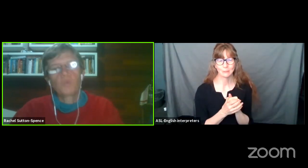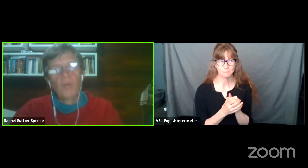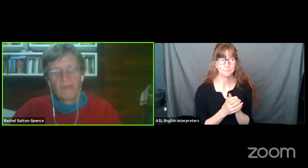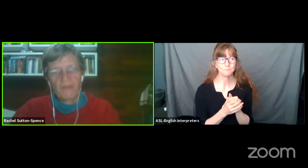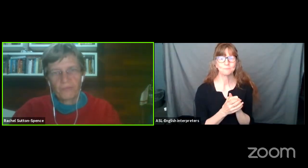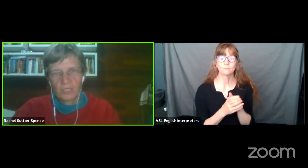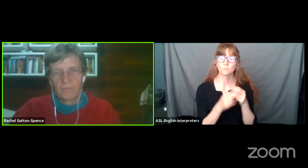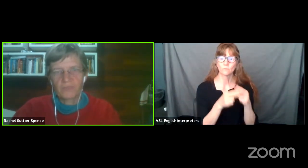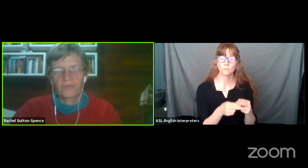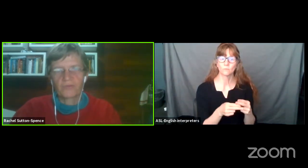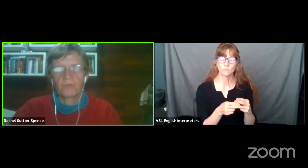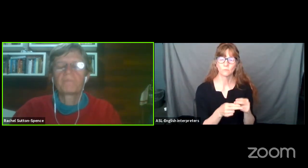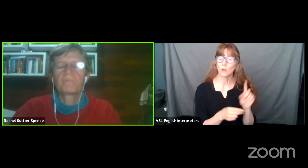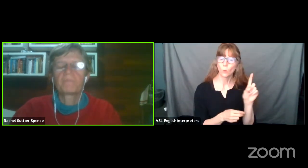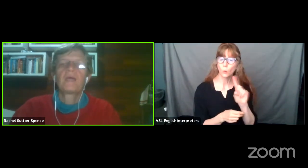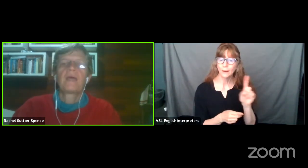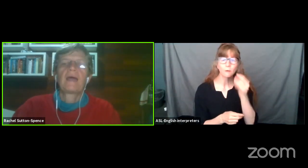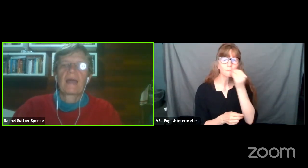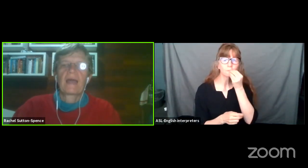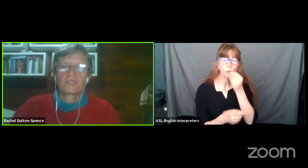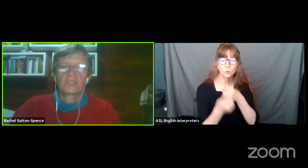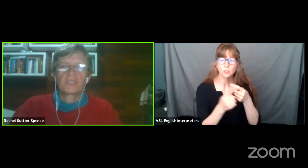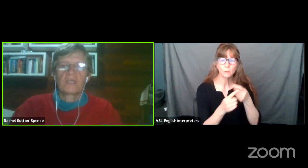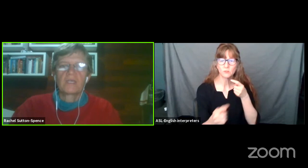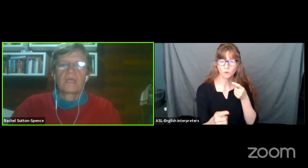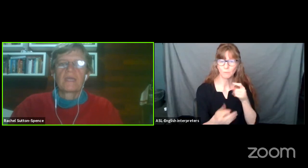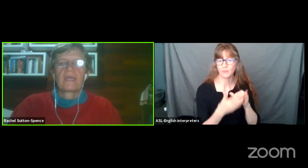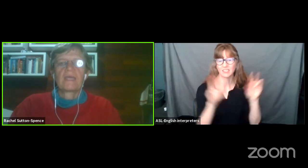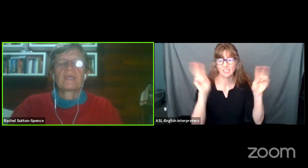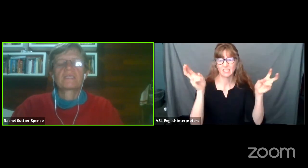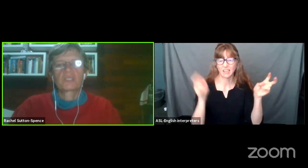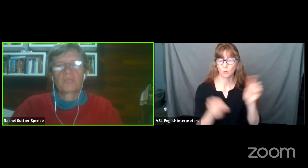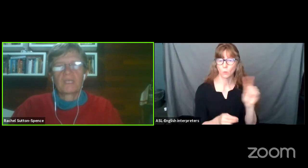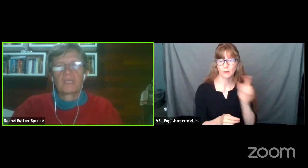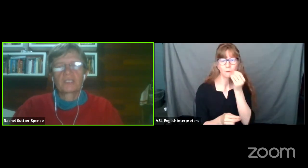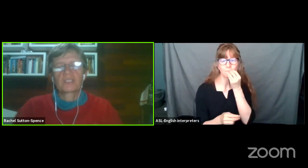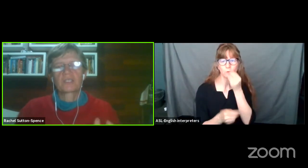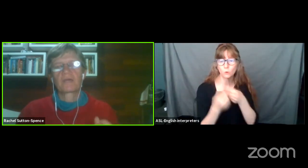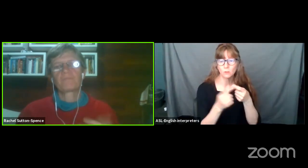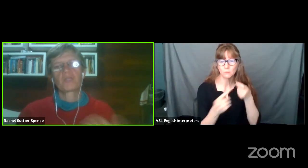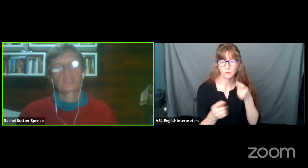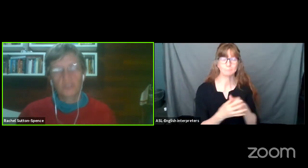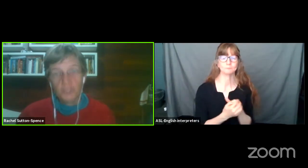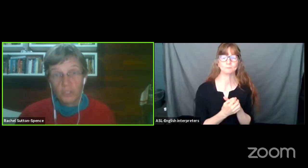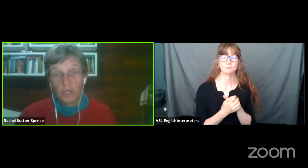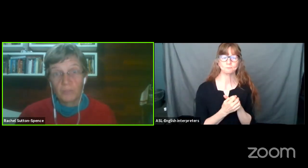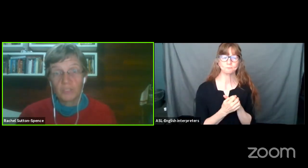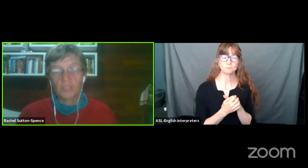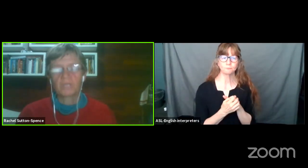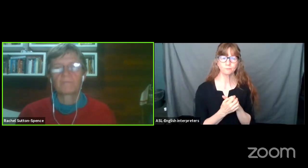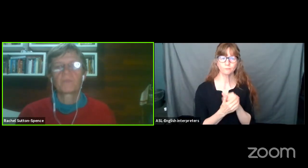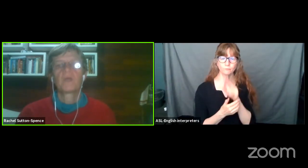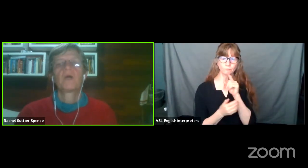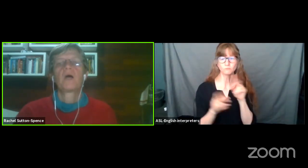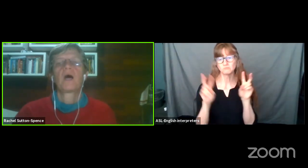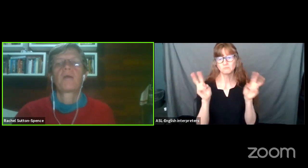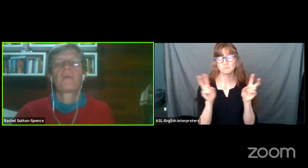It's called Where Food Comes From, and it's a social